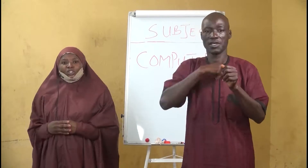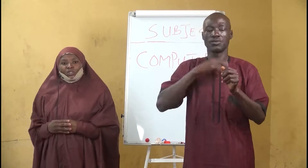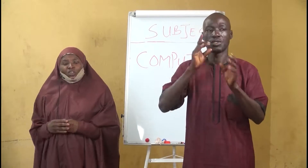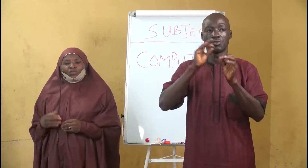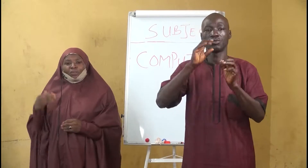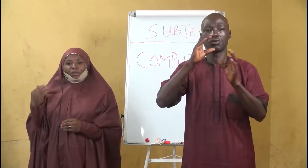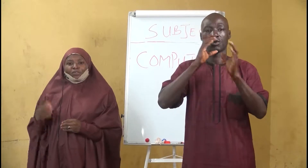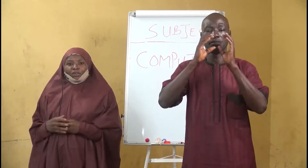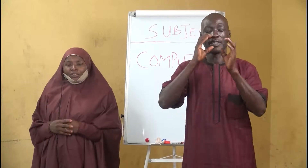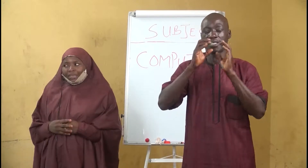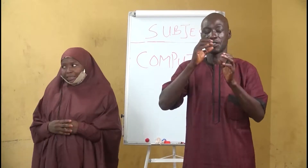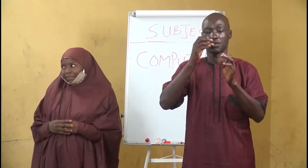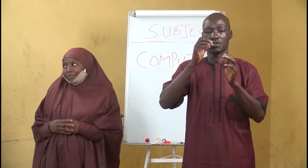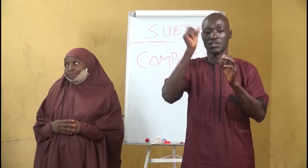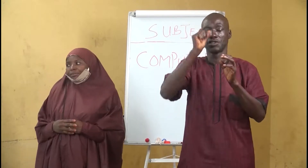continuation of the previous lesson.